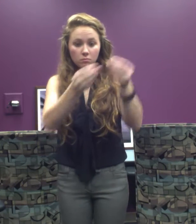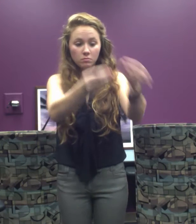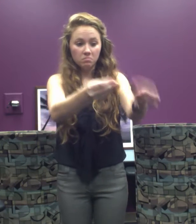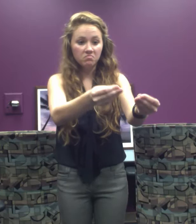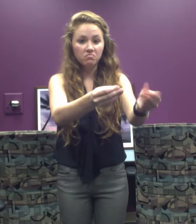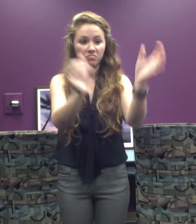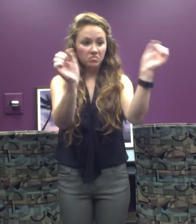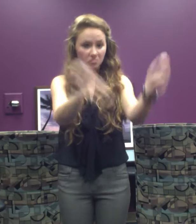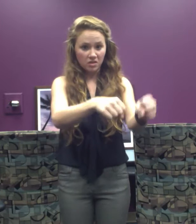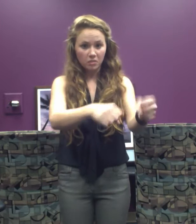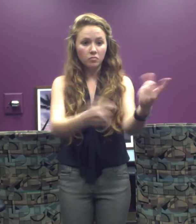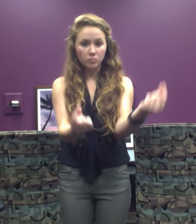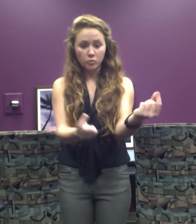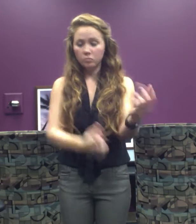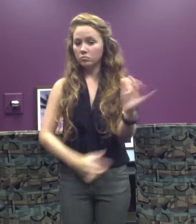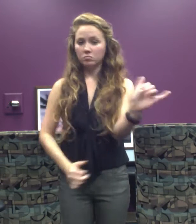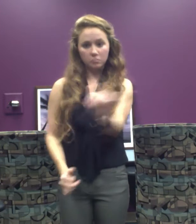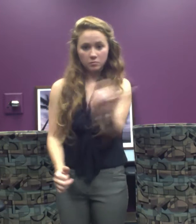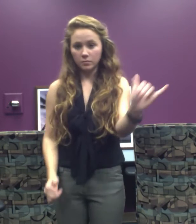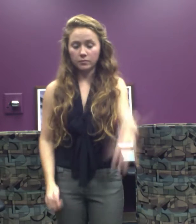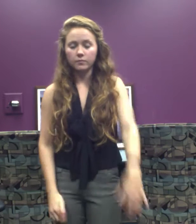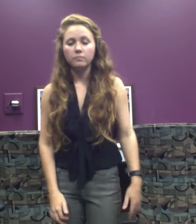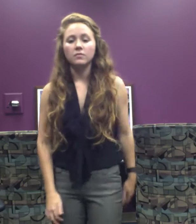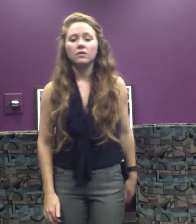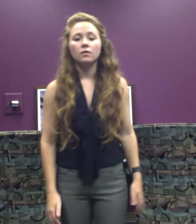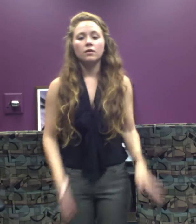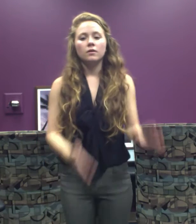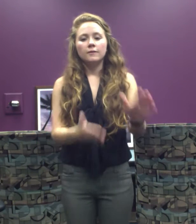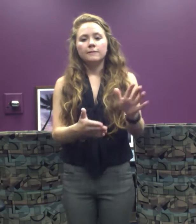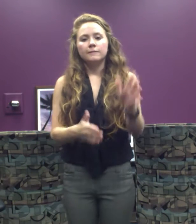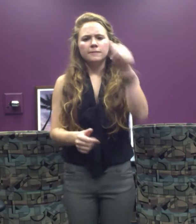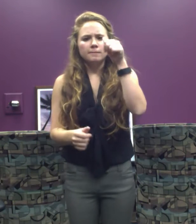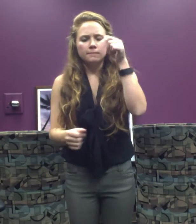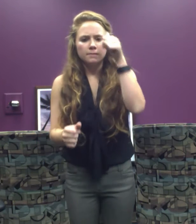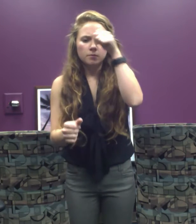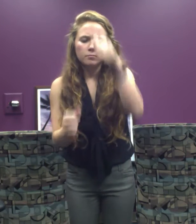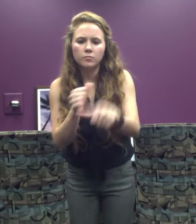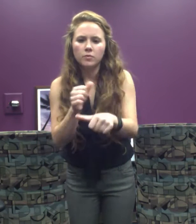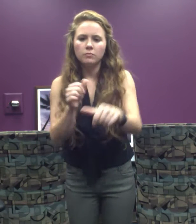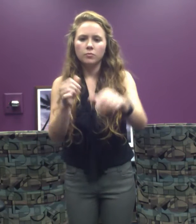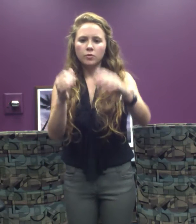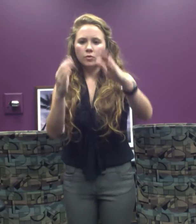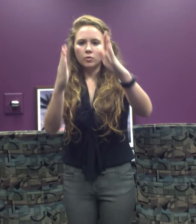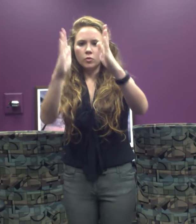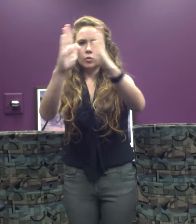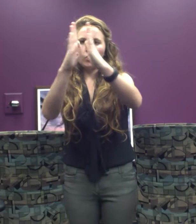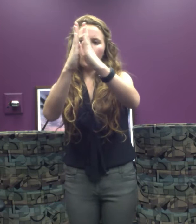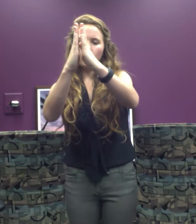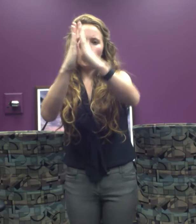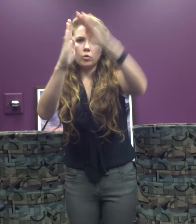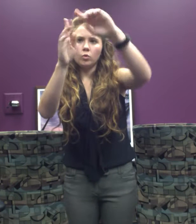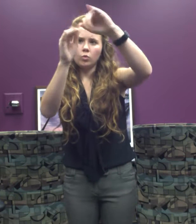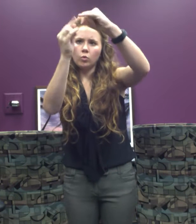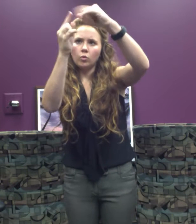and do that. Now, please make sure you line your triangle up with the absolute top edge of the paper.